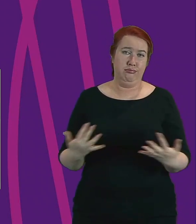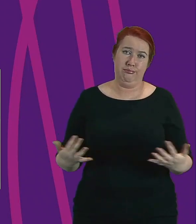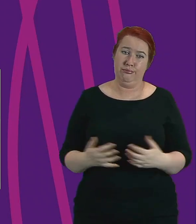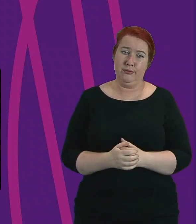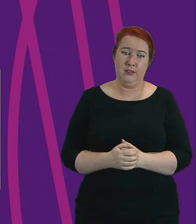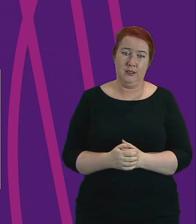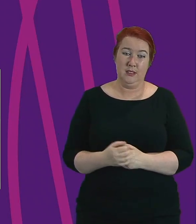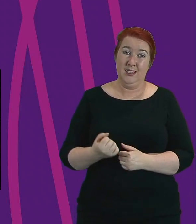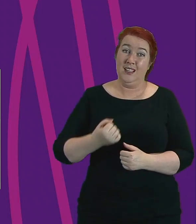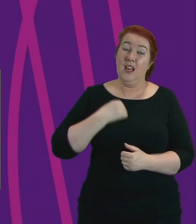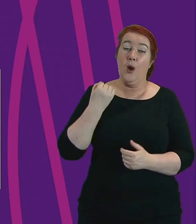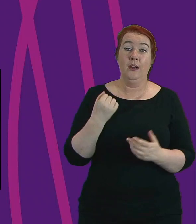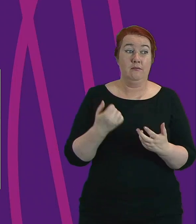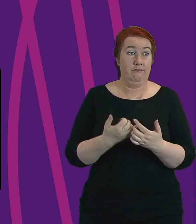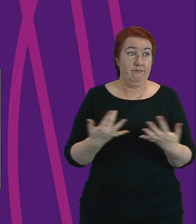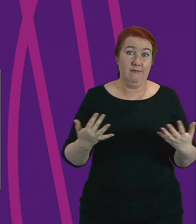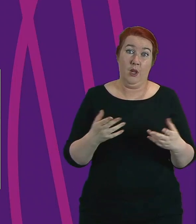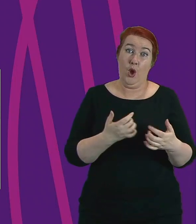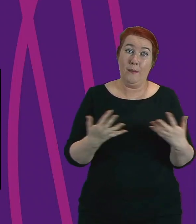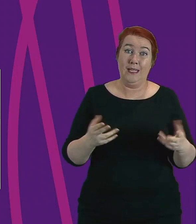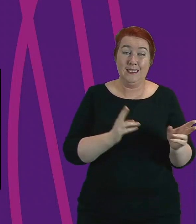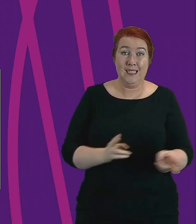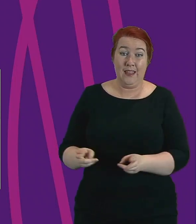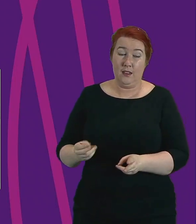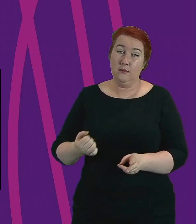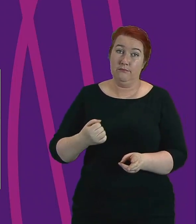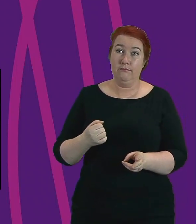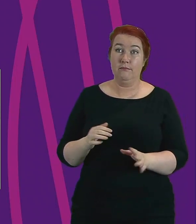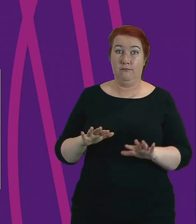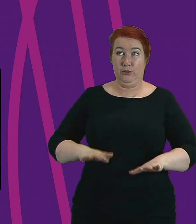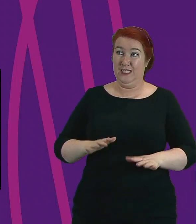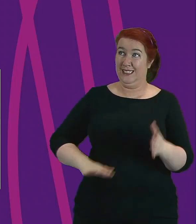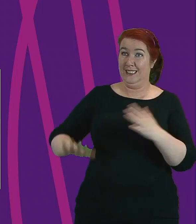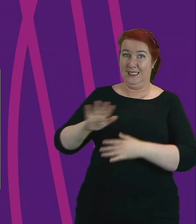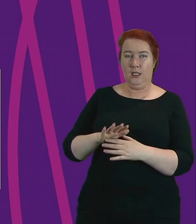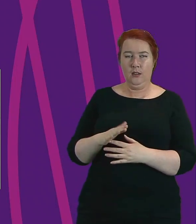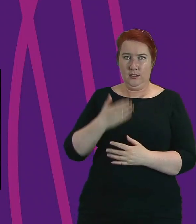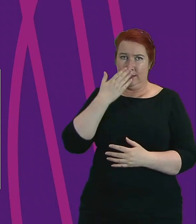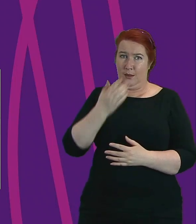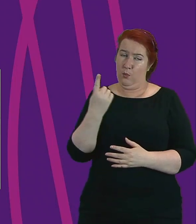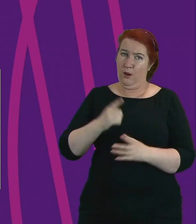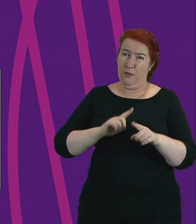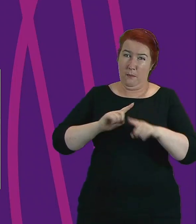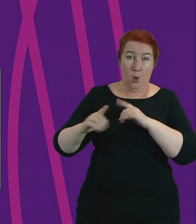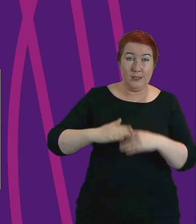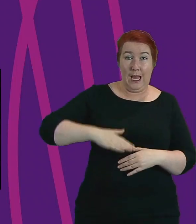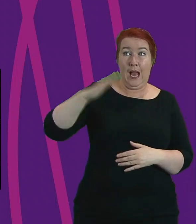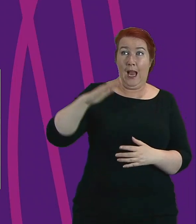rate is believed to be one of the highest in the world. The high number of